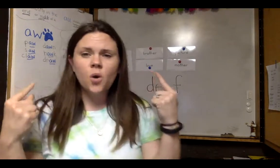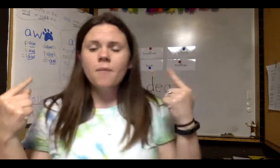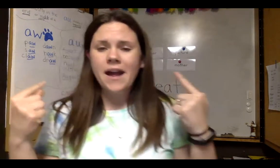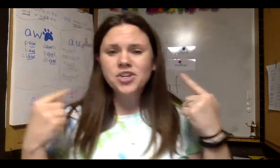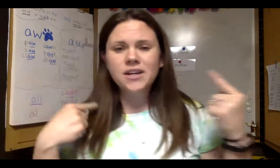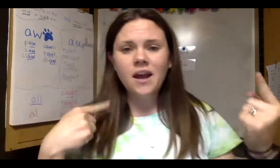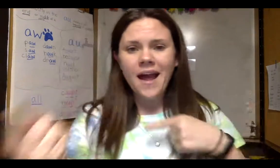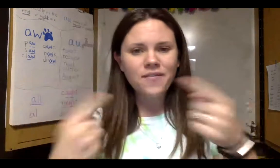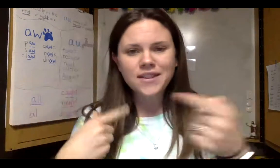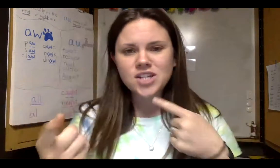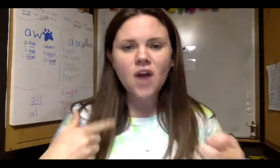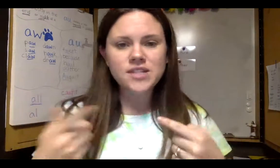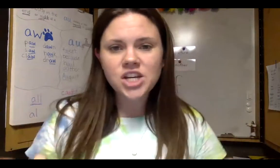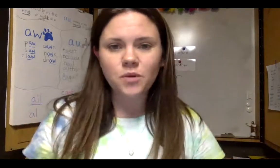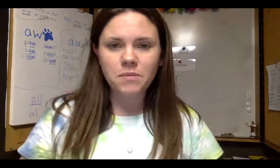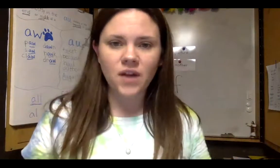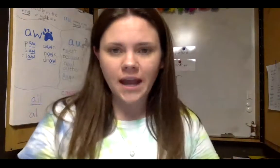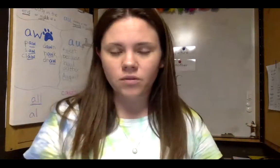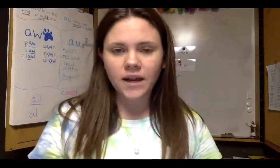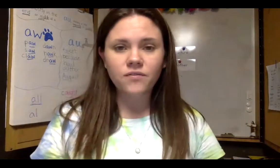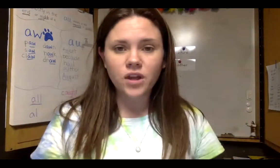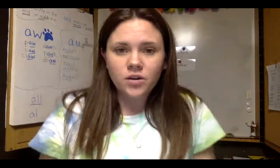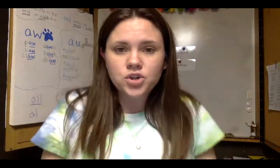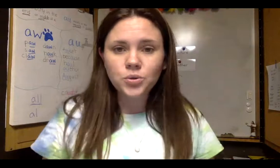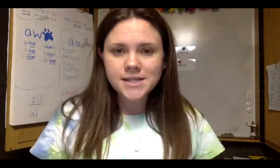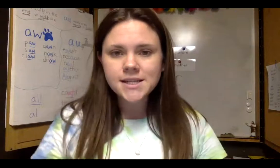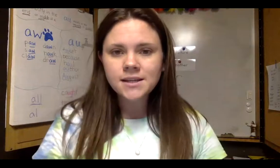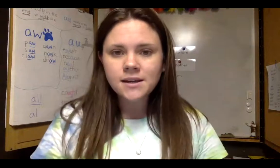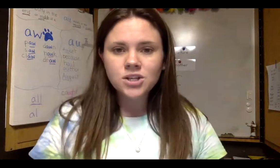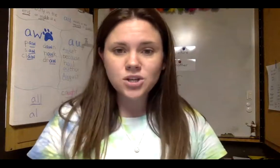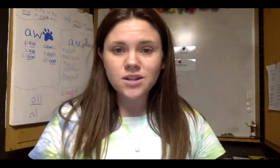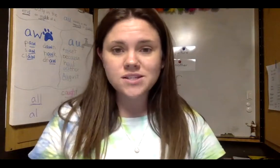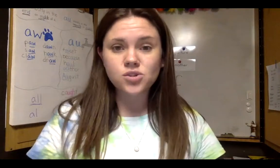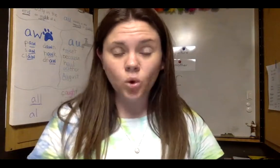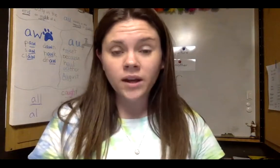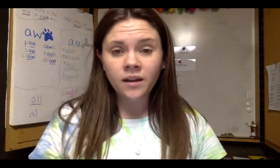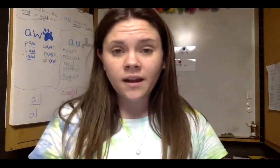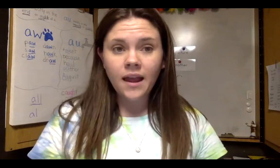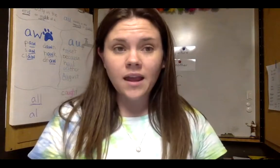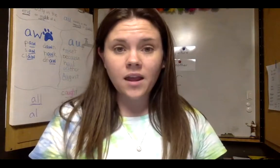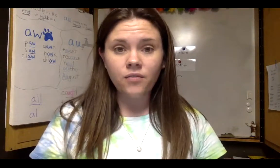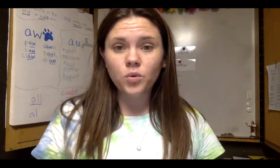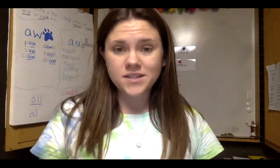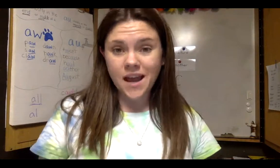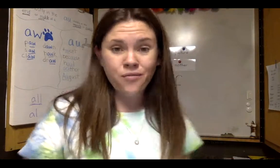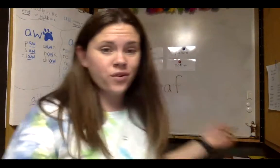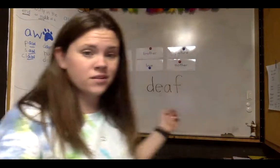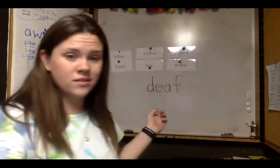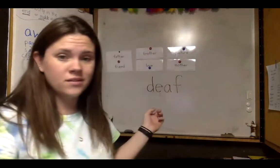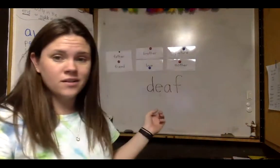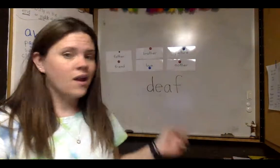So imagine having this conversation with me right now, right? Could you listen to this story if you were